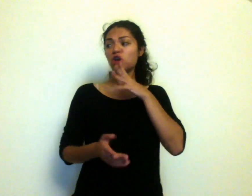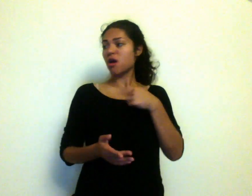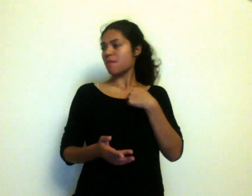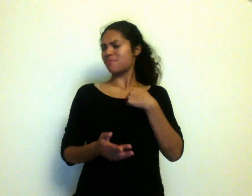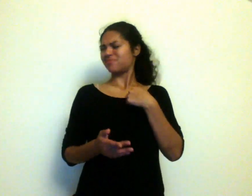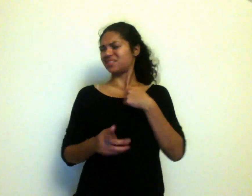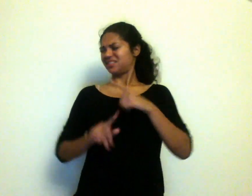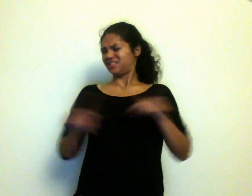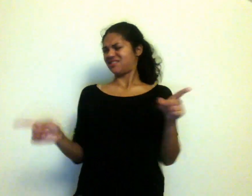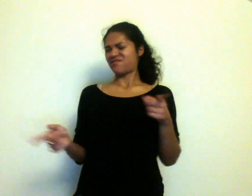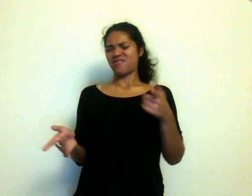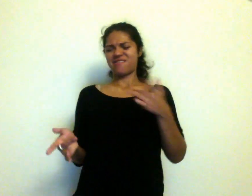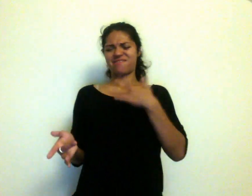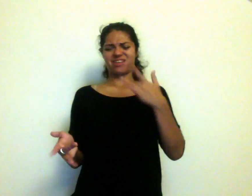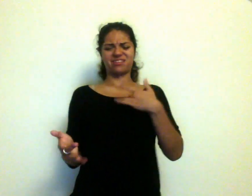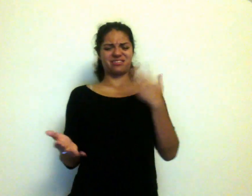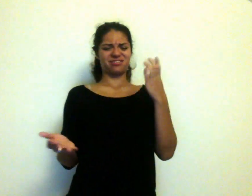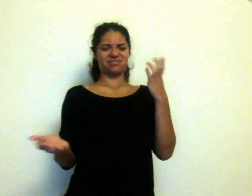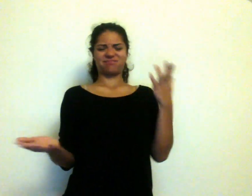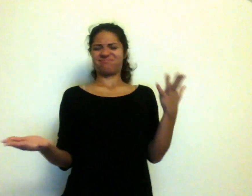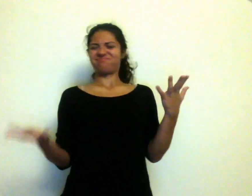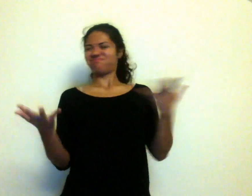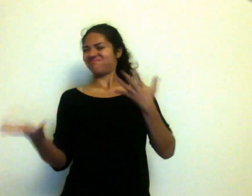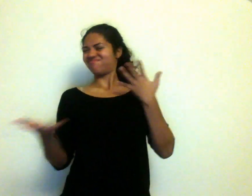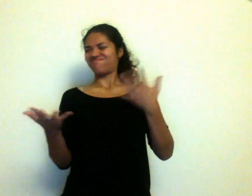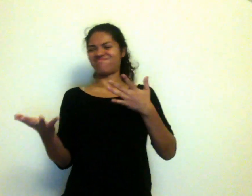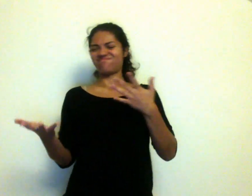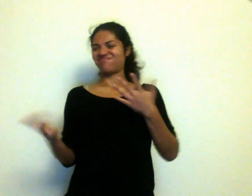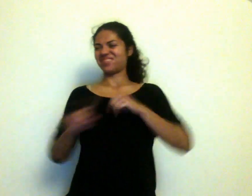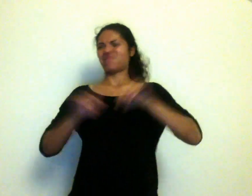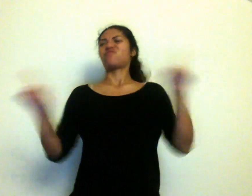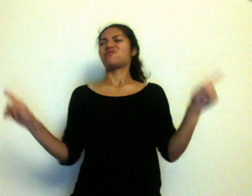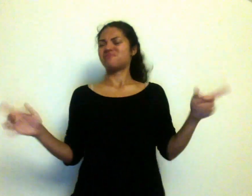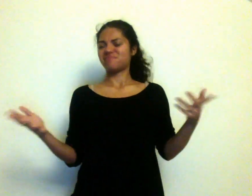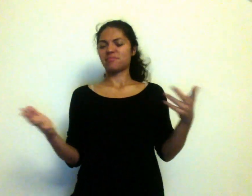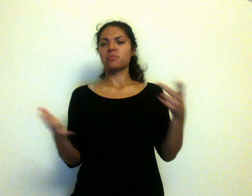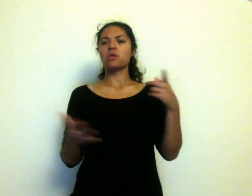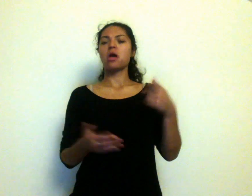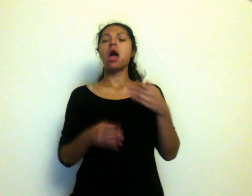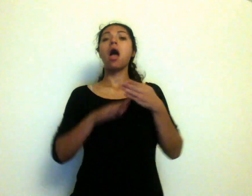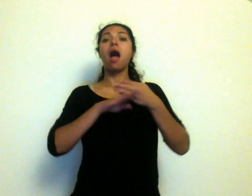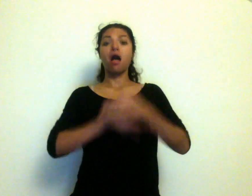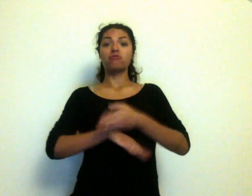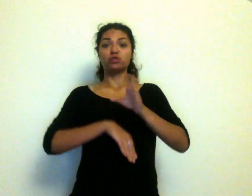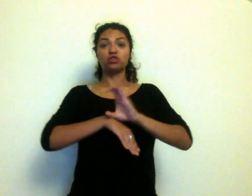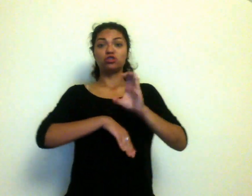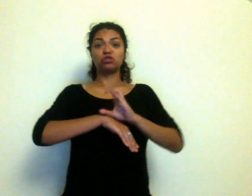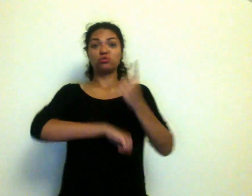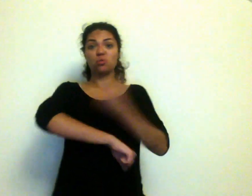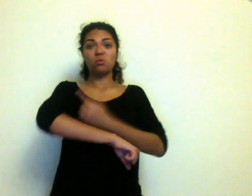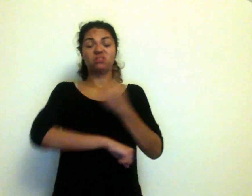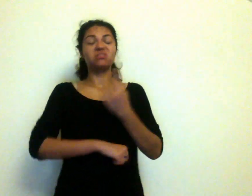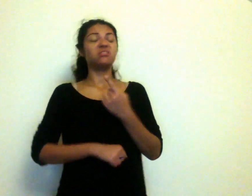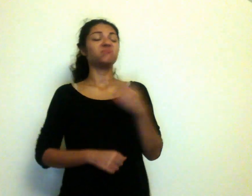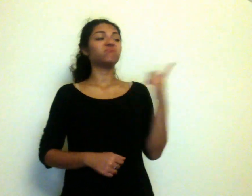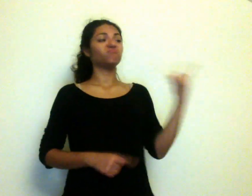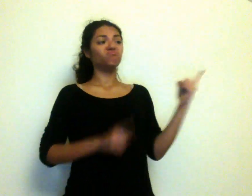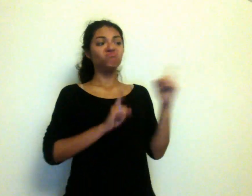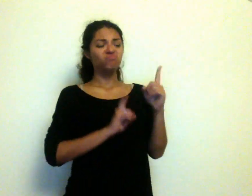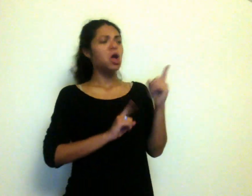the message in the church to which he came, he took me to a friend of his in his wheelchair and said, son, will you pray for this friend of mine? I thought to myself, what does he want